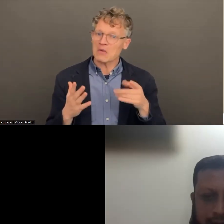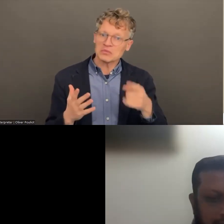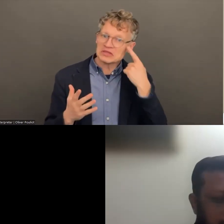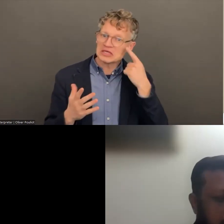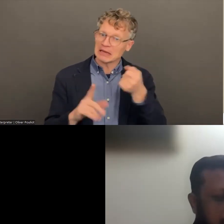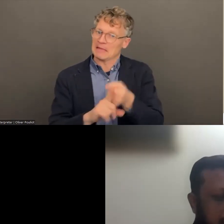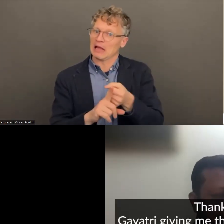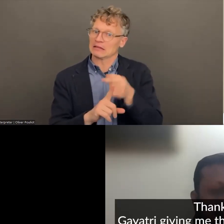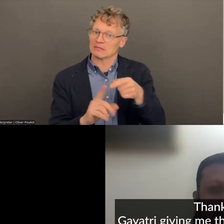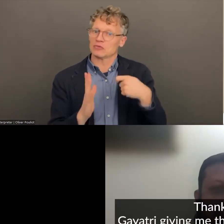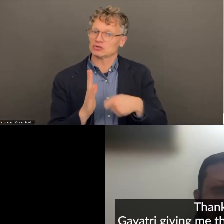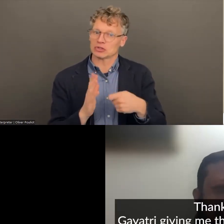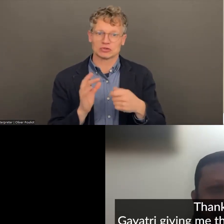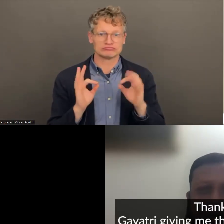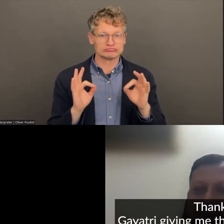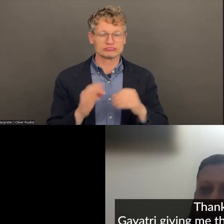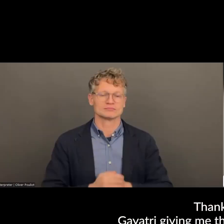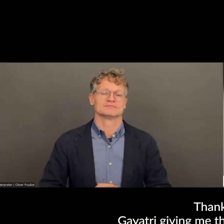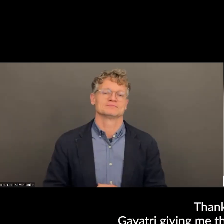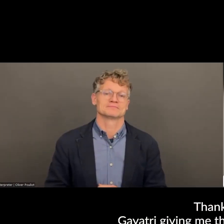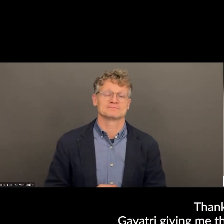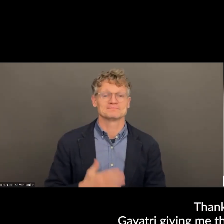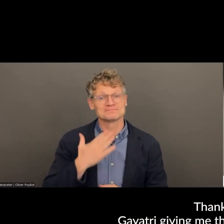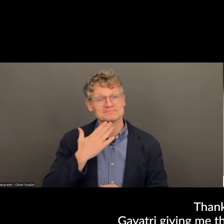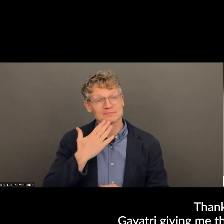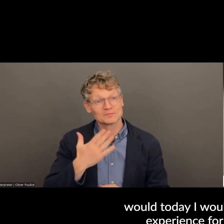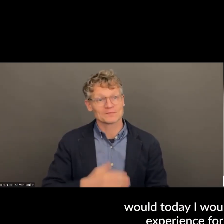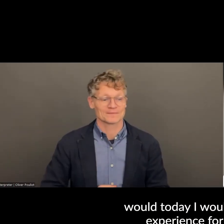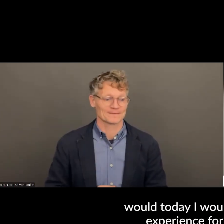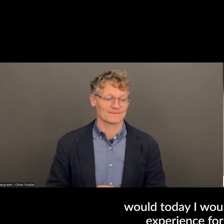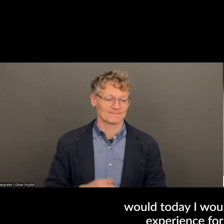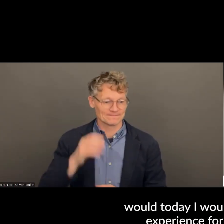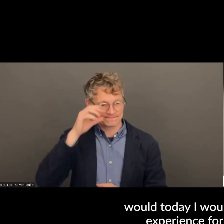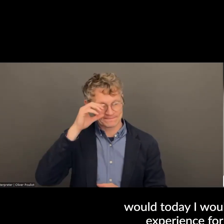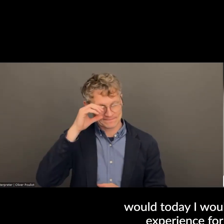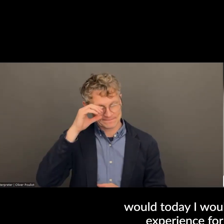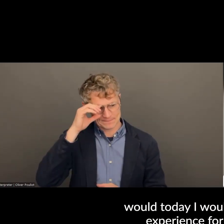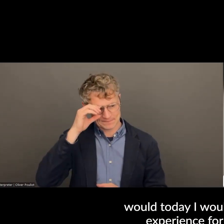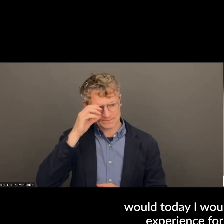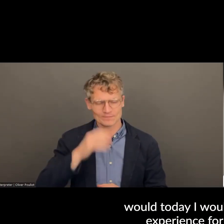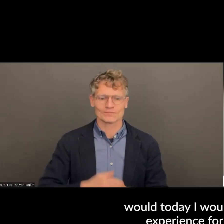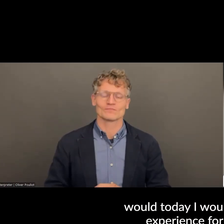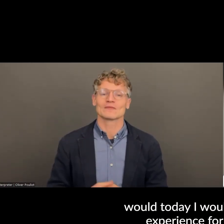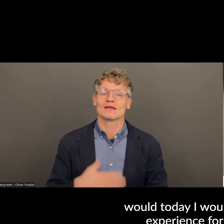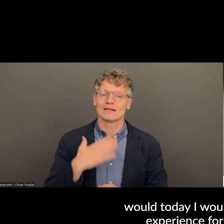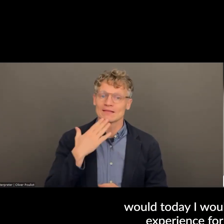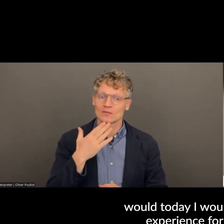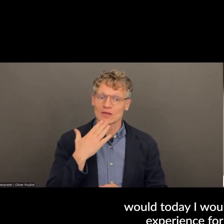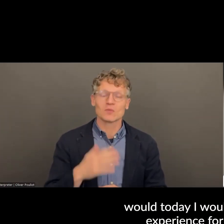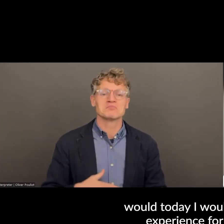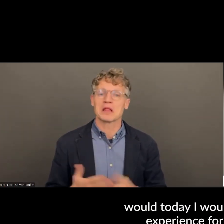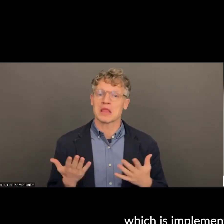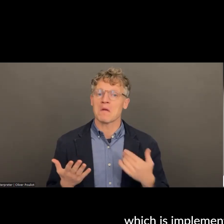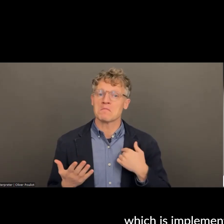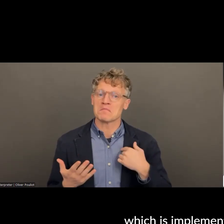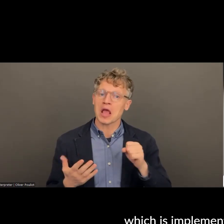you. Thank you, Gayatri, giving me the opportunity. And today I would like to share our experience for